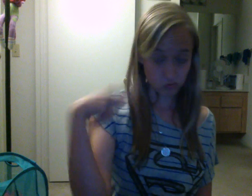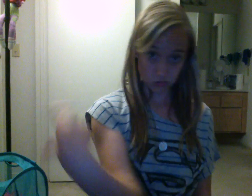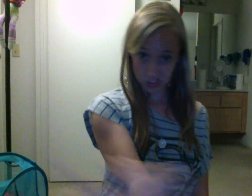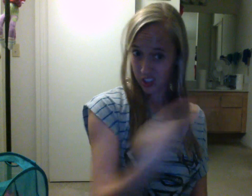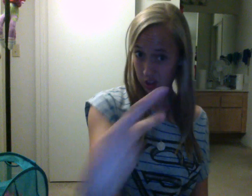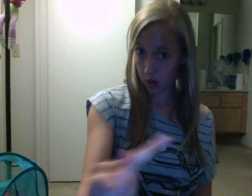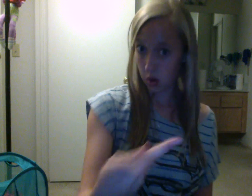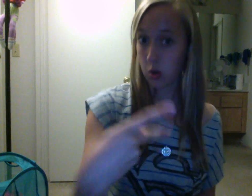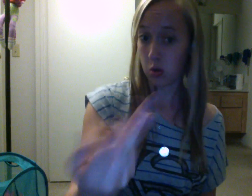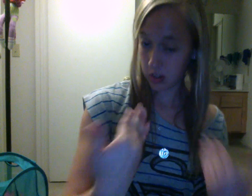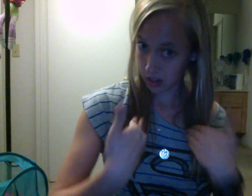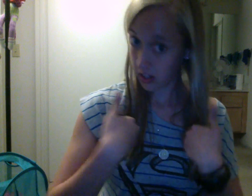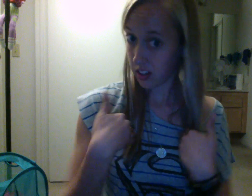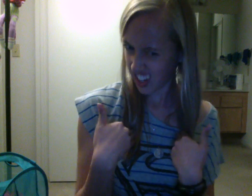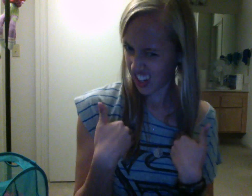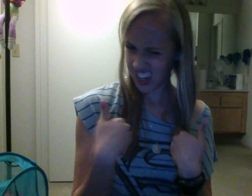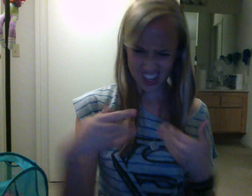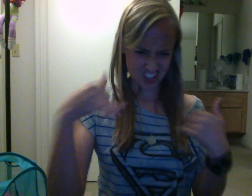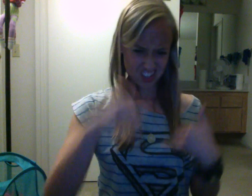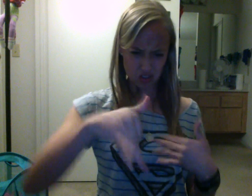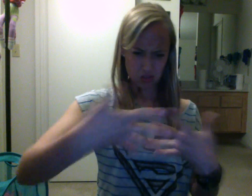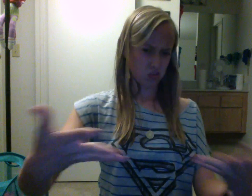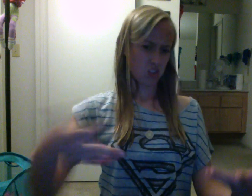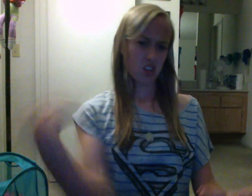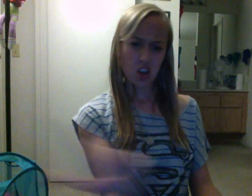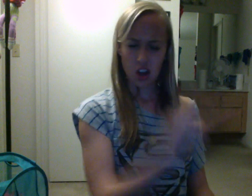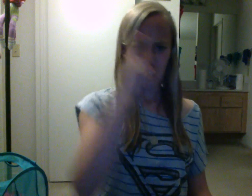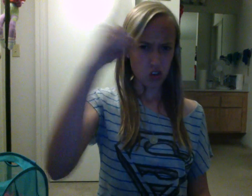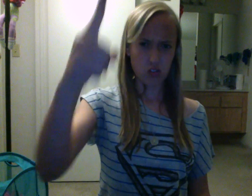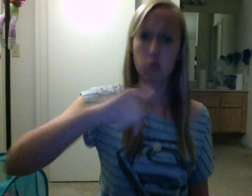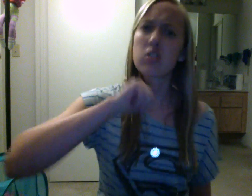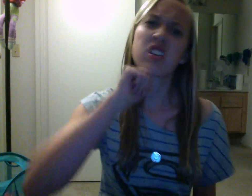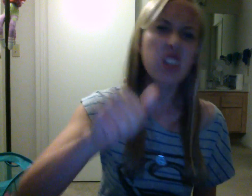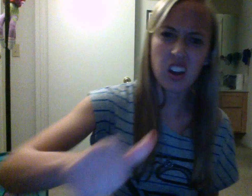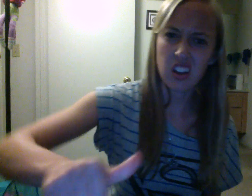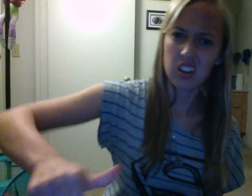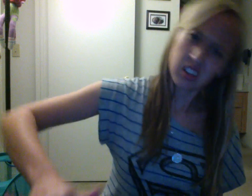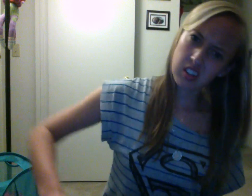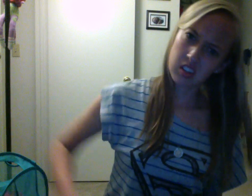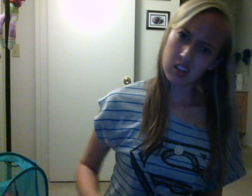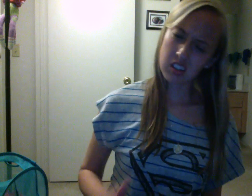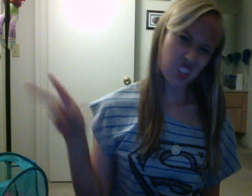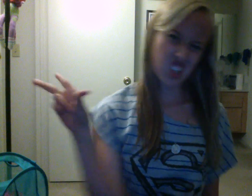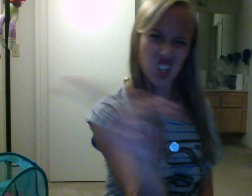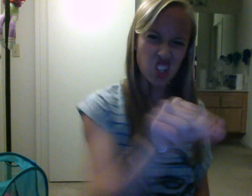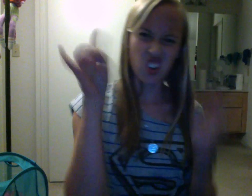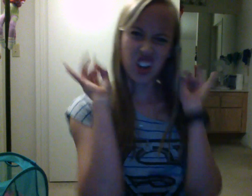That all we had Would be all for none No I don't